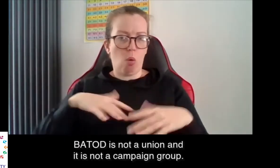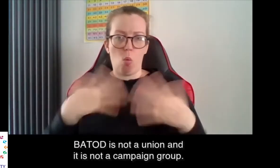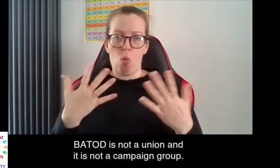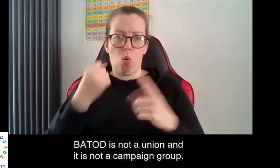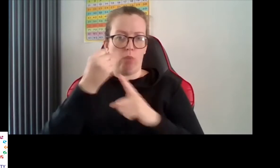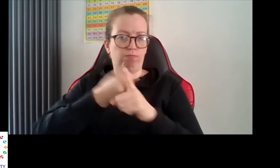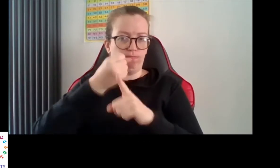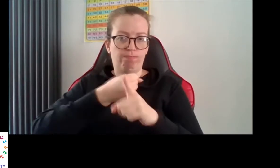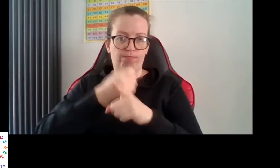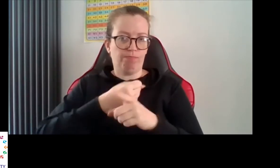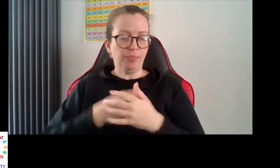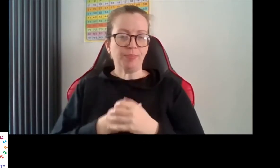group.